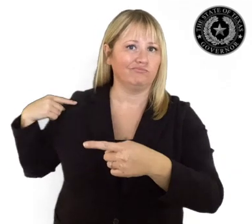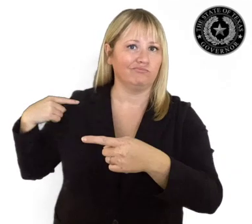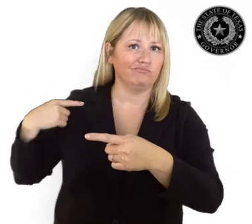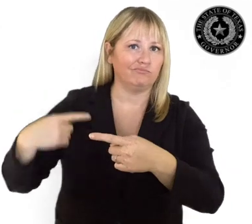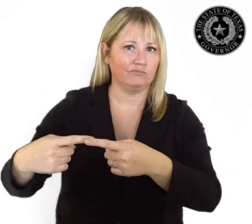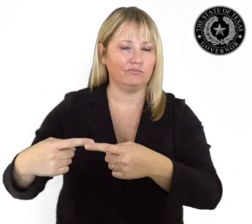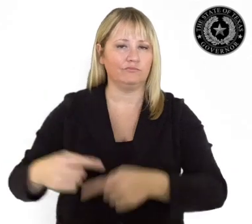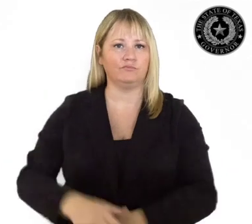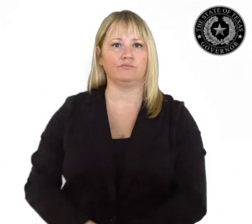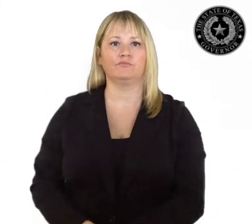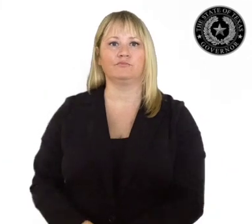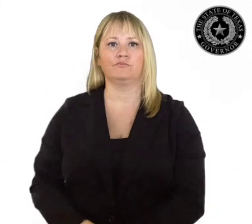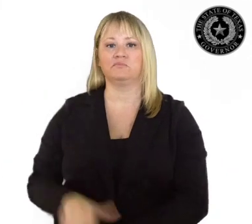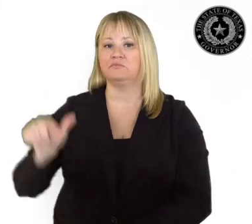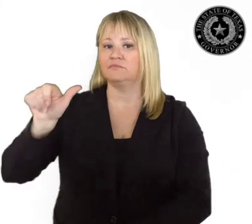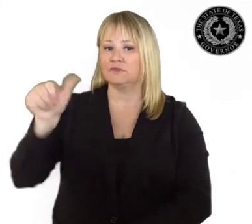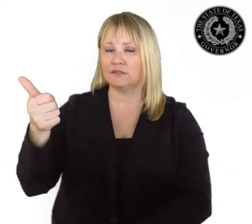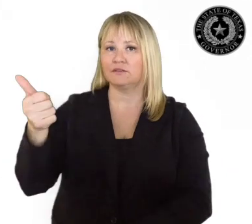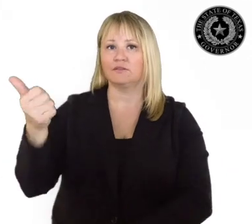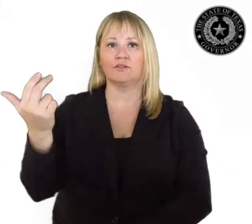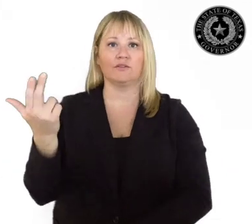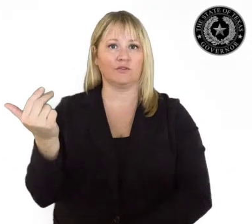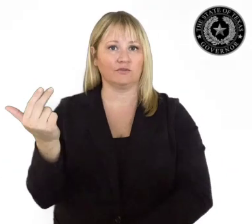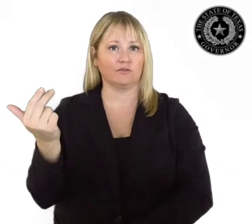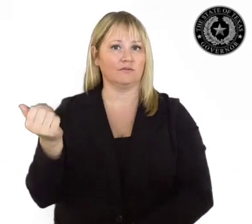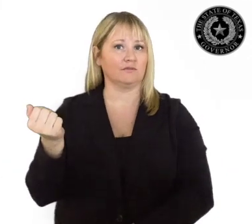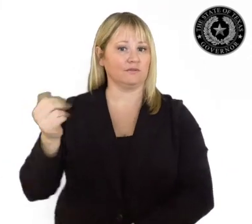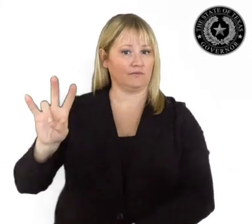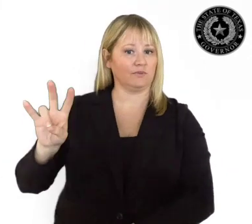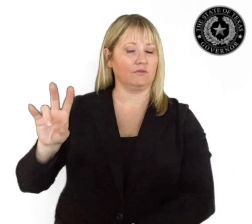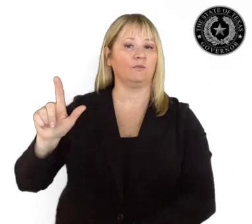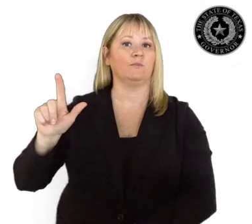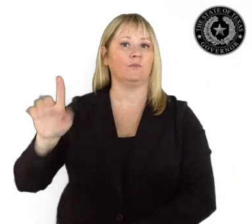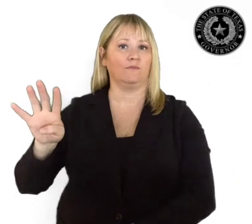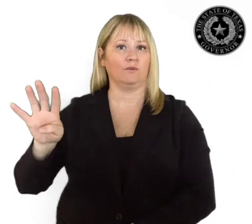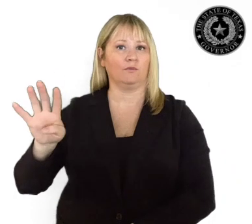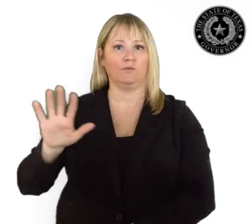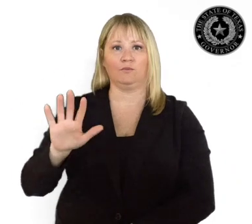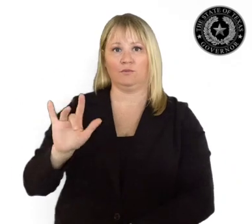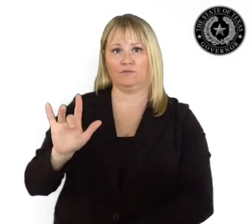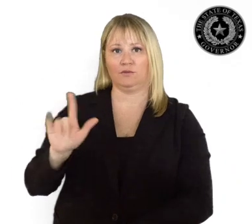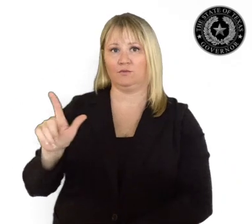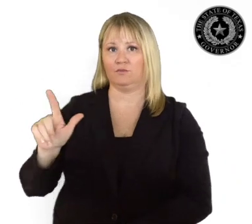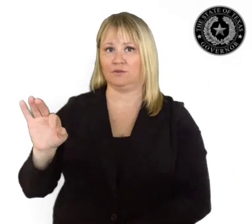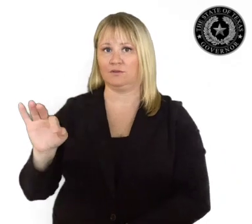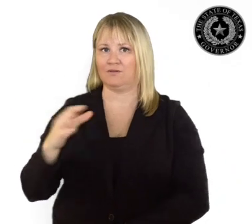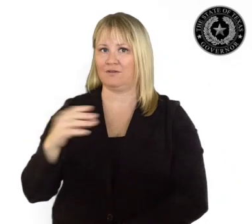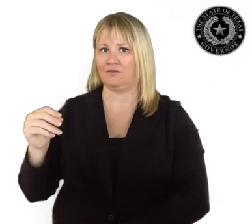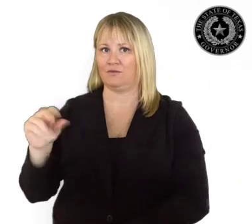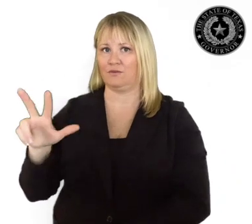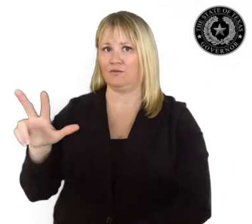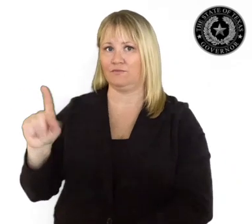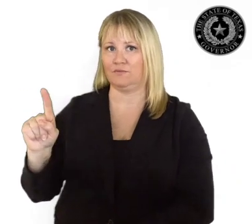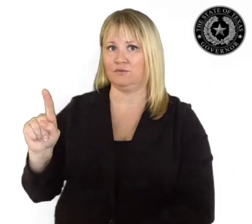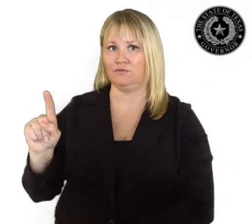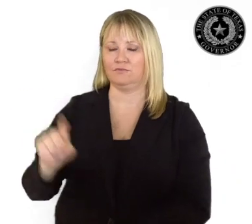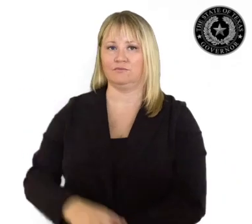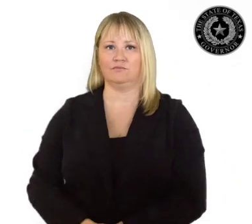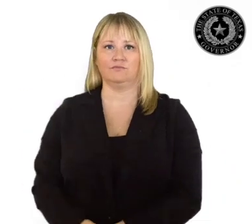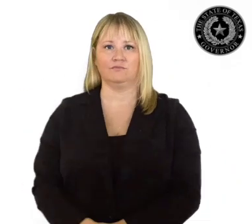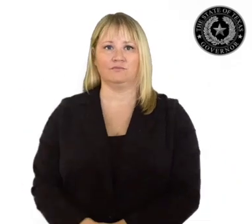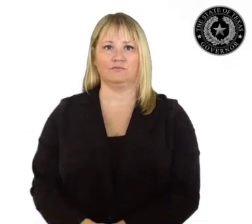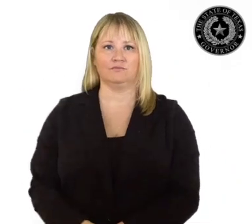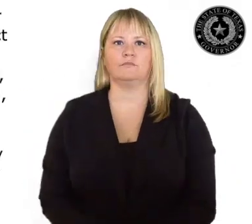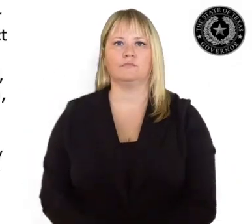GA10, GA13, GA17, GA24, GA25, GA29, or GA31.